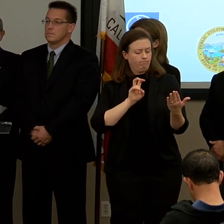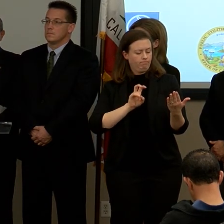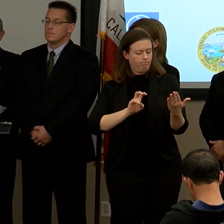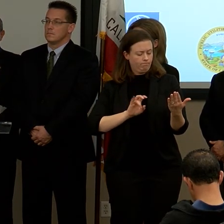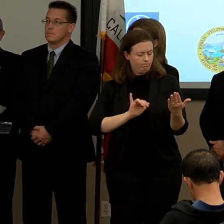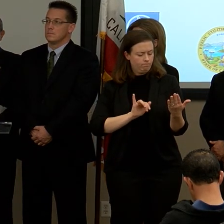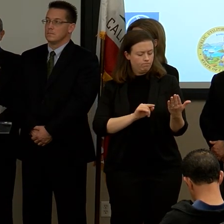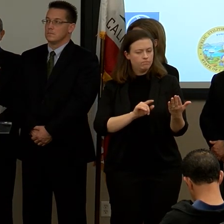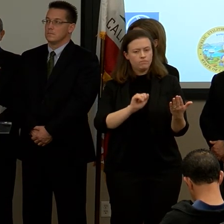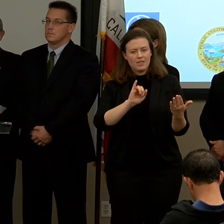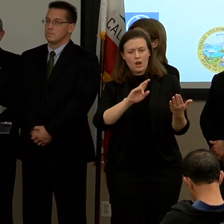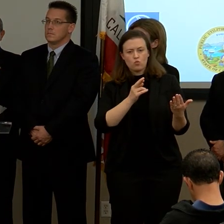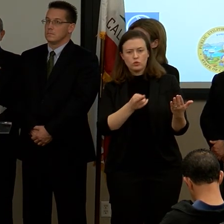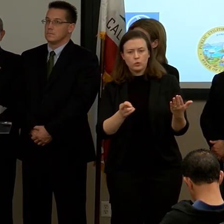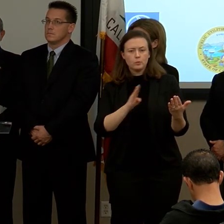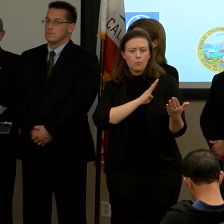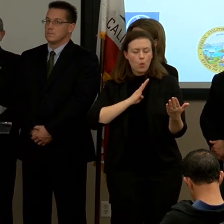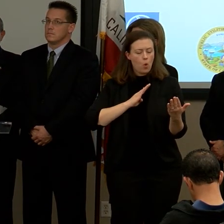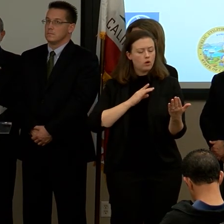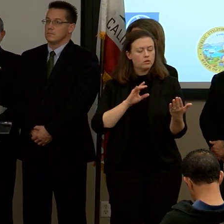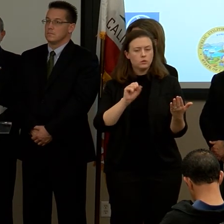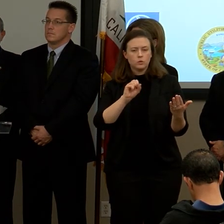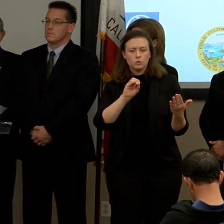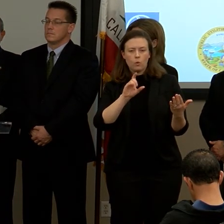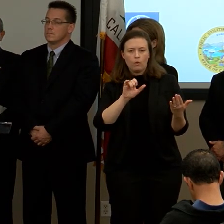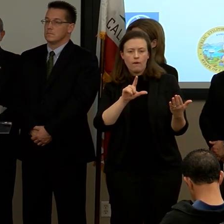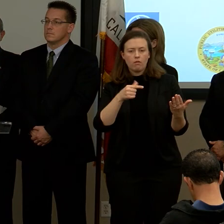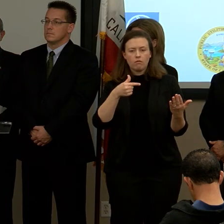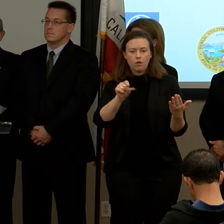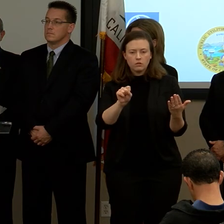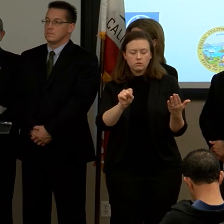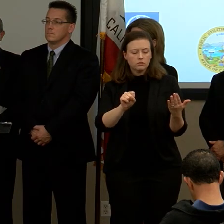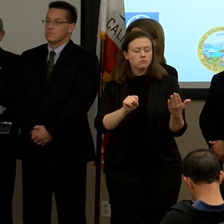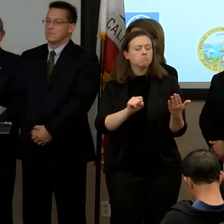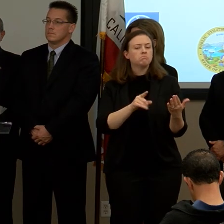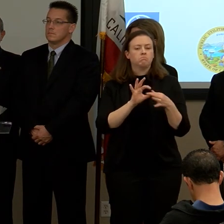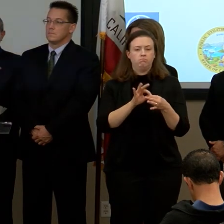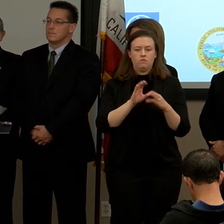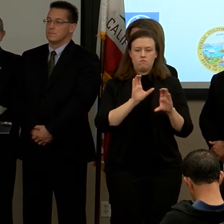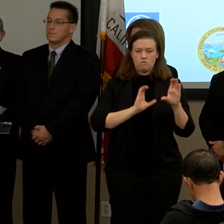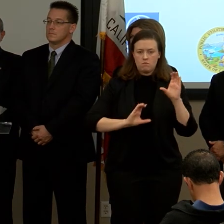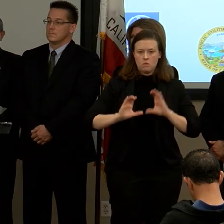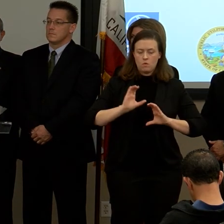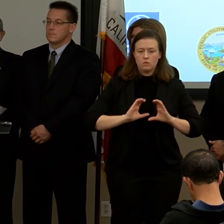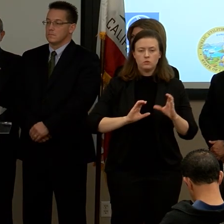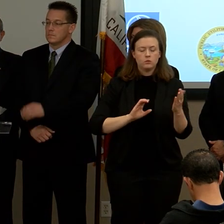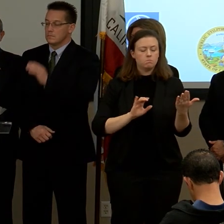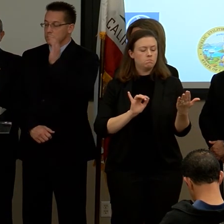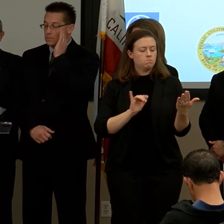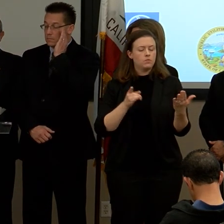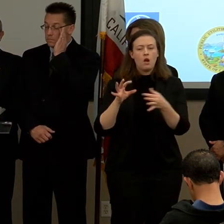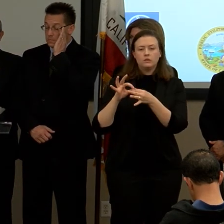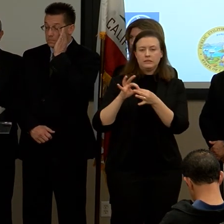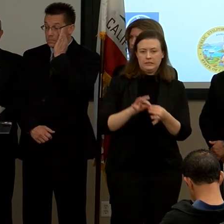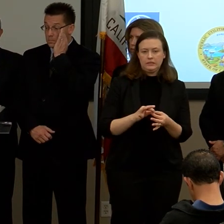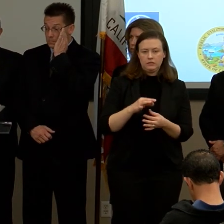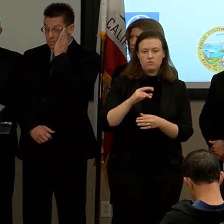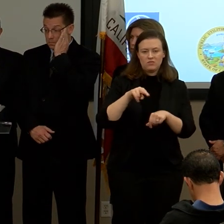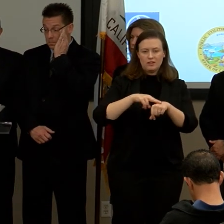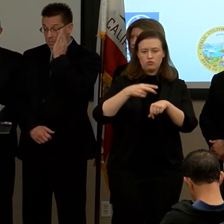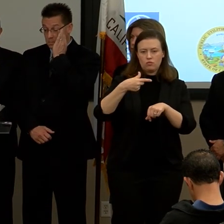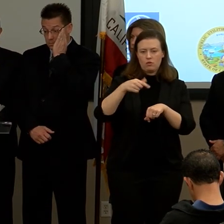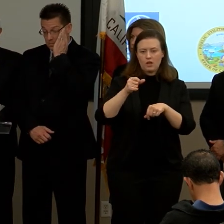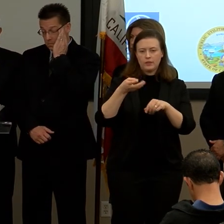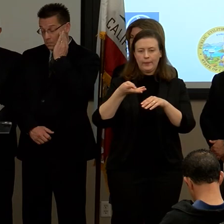District, the Air Resources Board, SoCalGas, on the chemicals that are associated with the natural gas